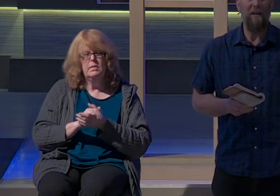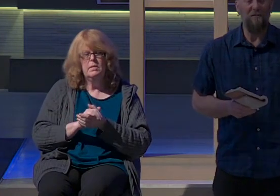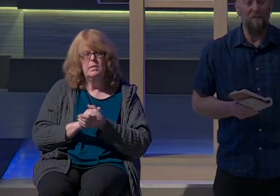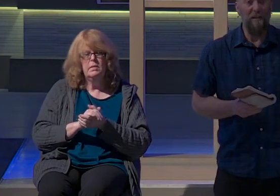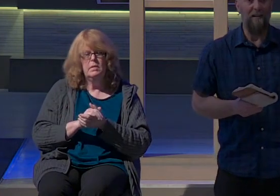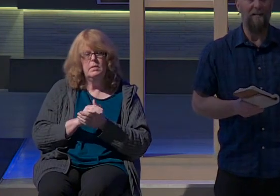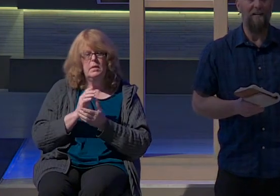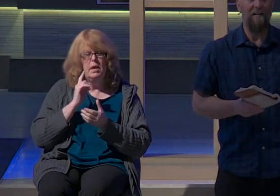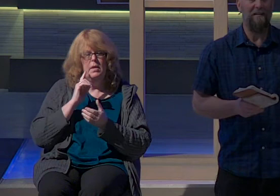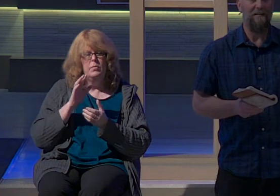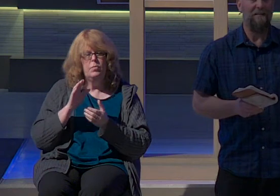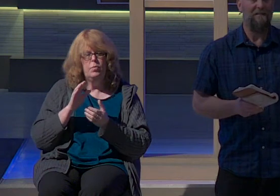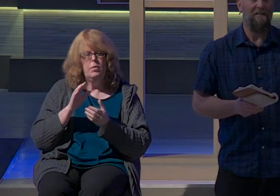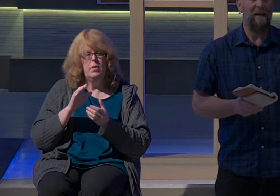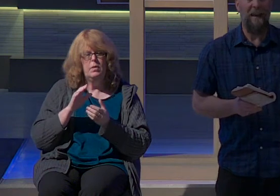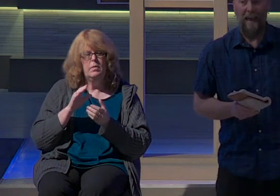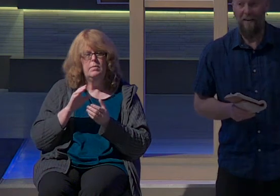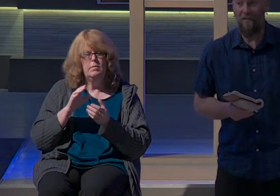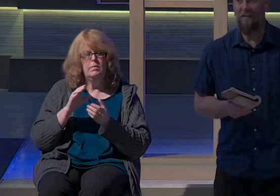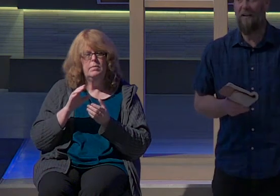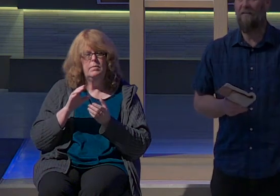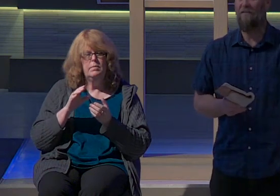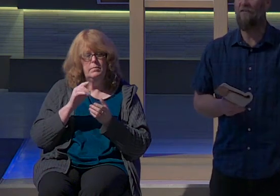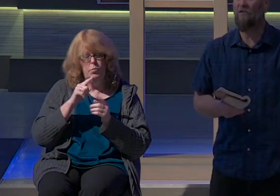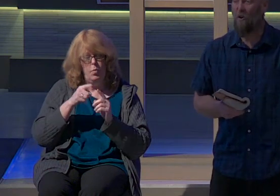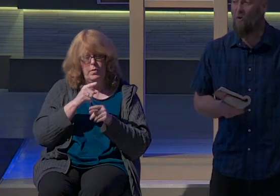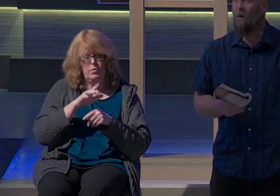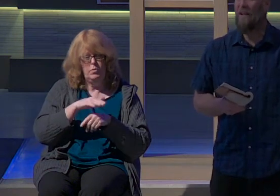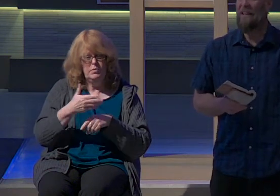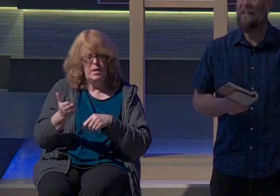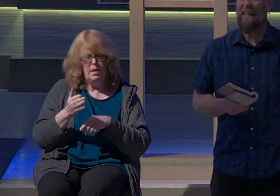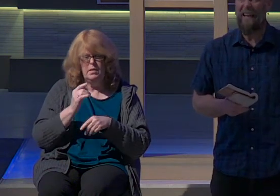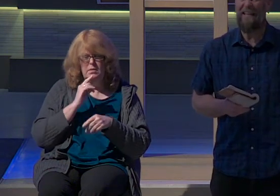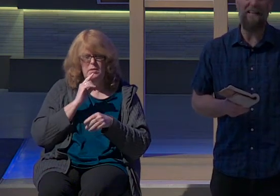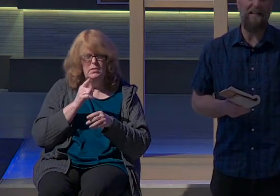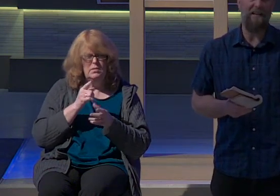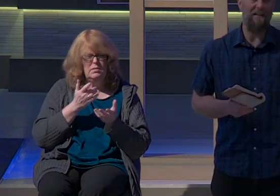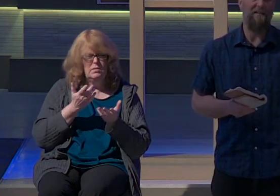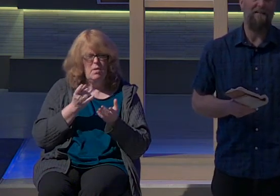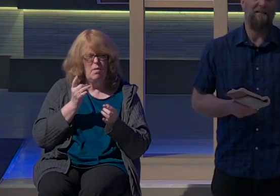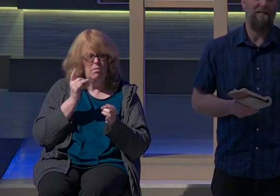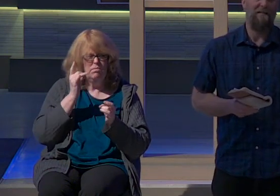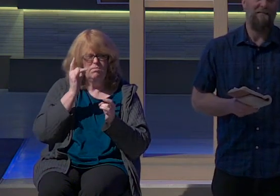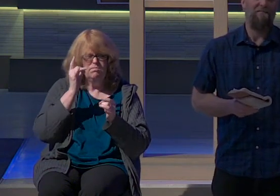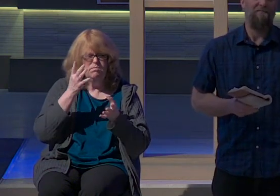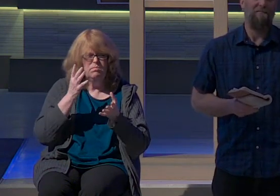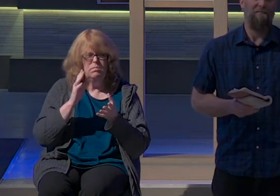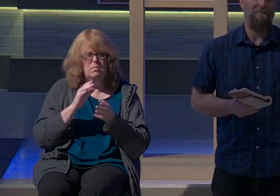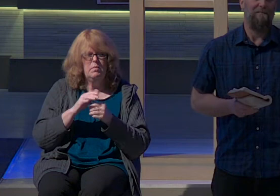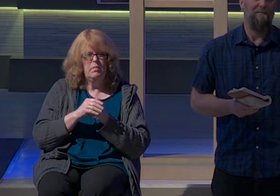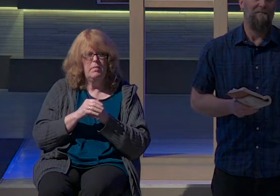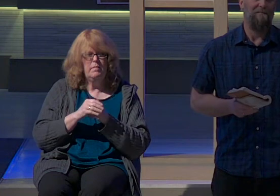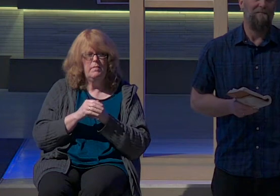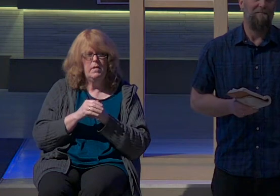and be treated at your death so lightly.